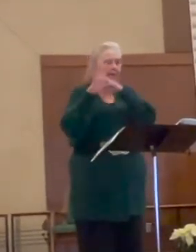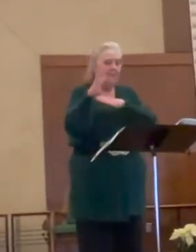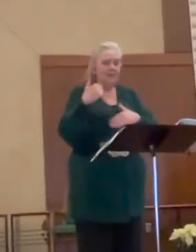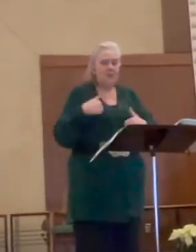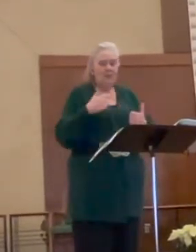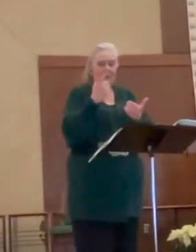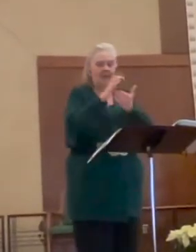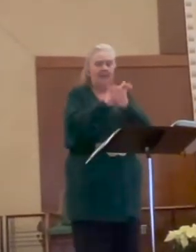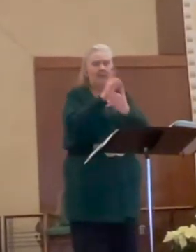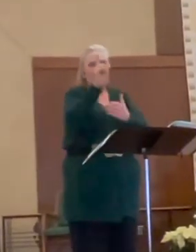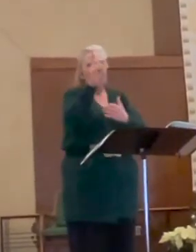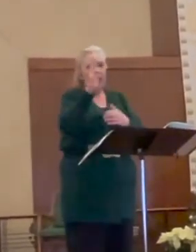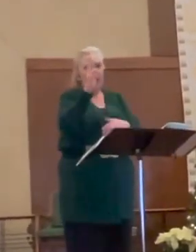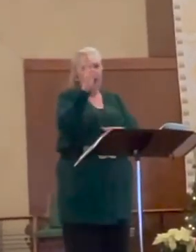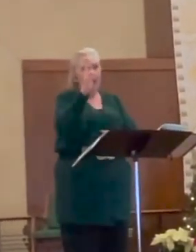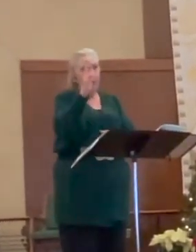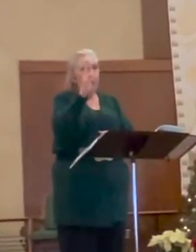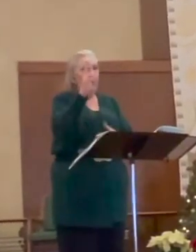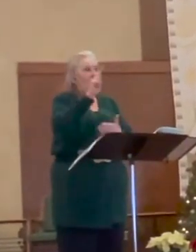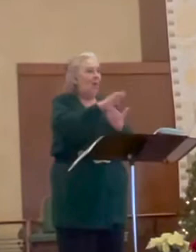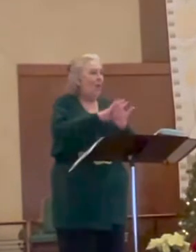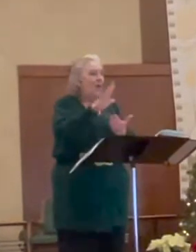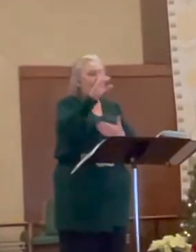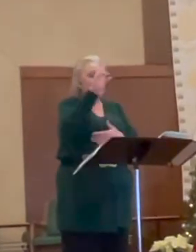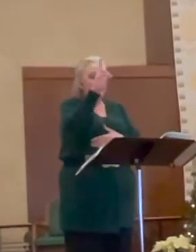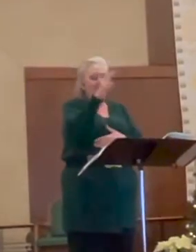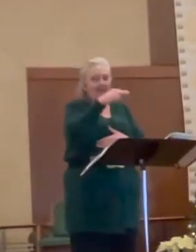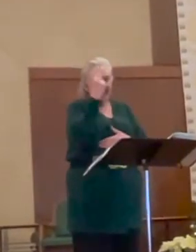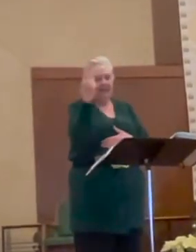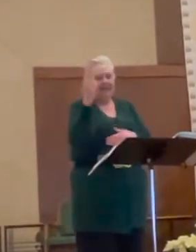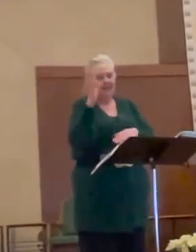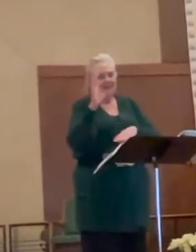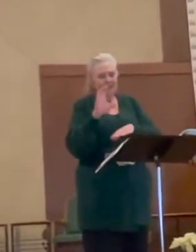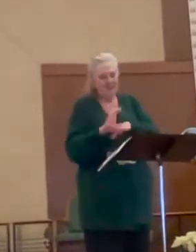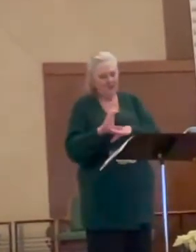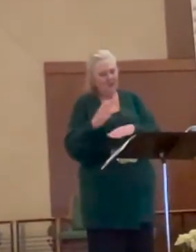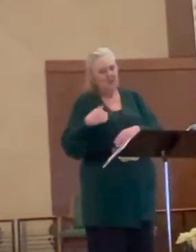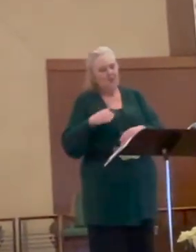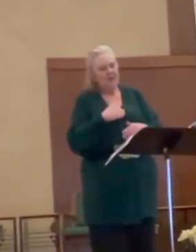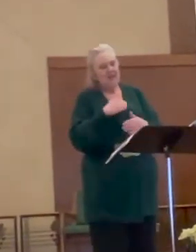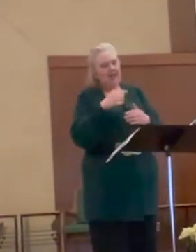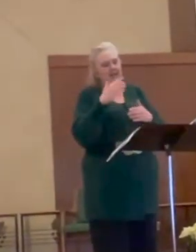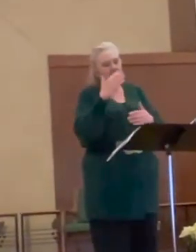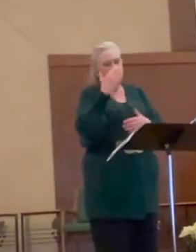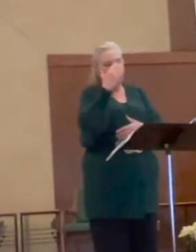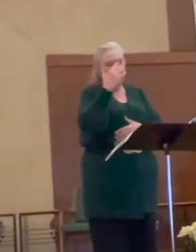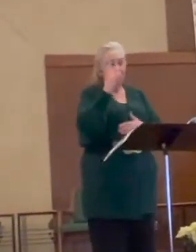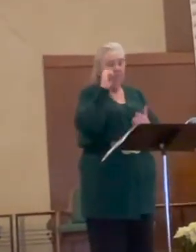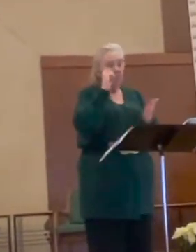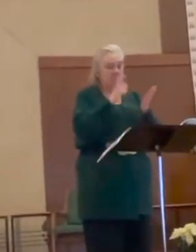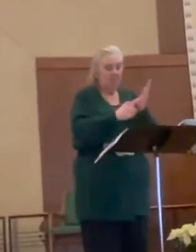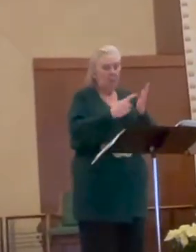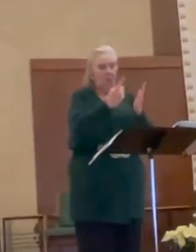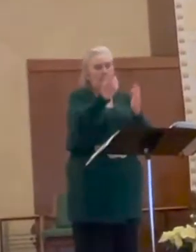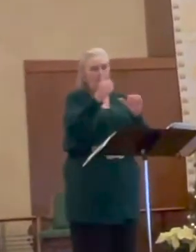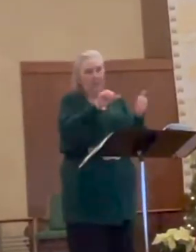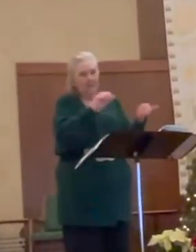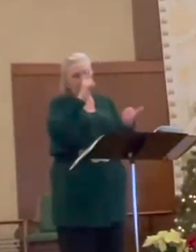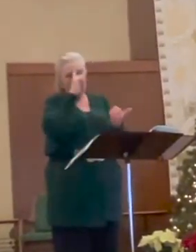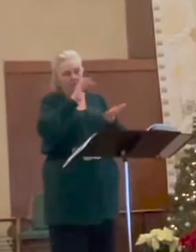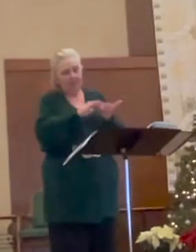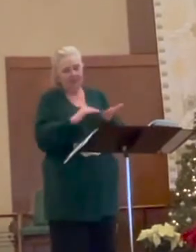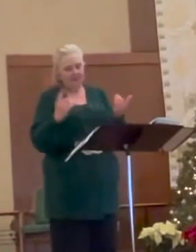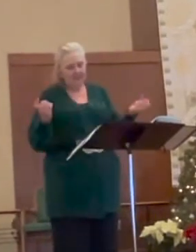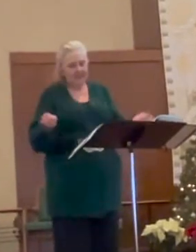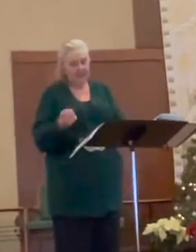believe in one holy Catholic and apostolic church. We acknowledge one baptism for the forgiveness of sins.